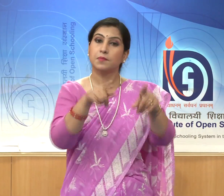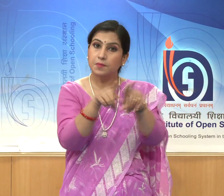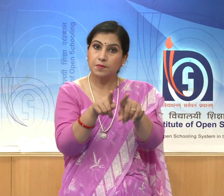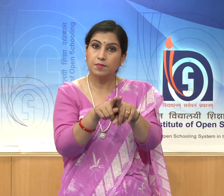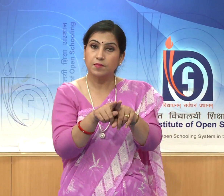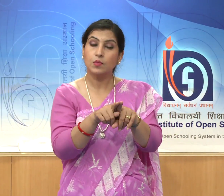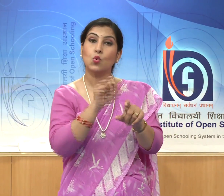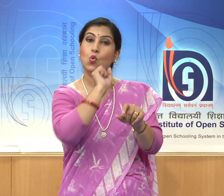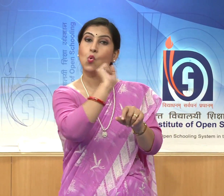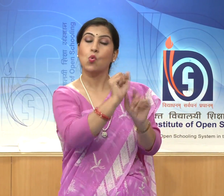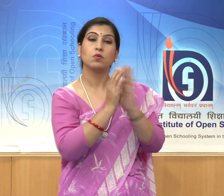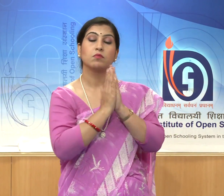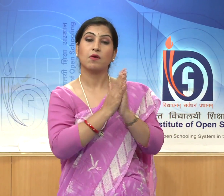and religious